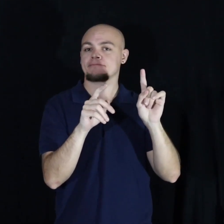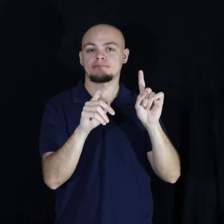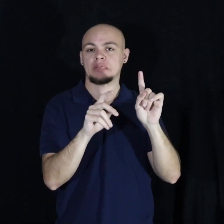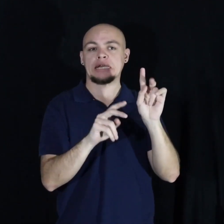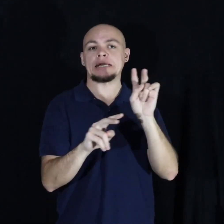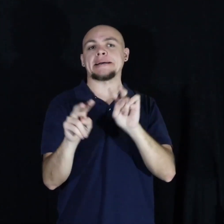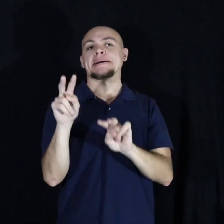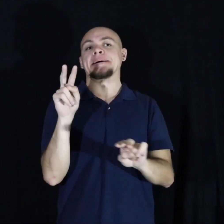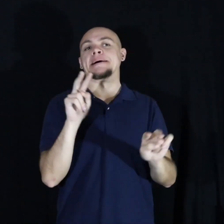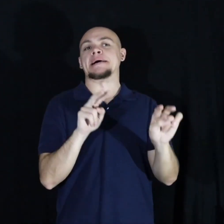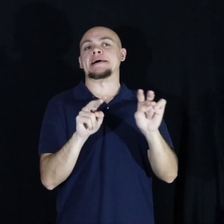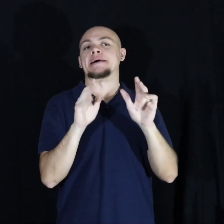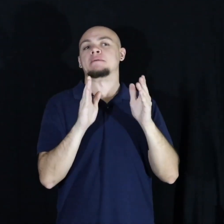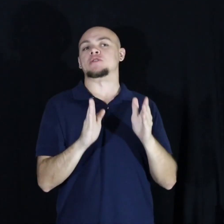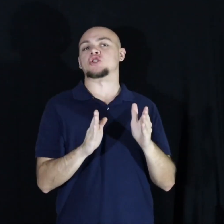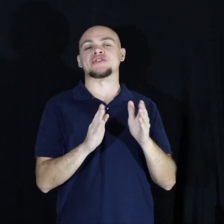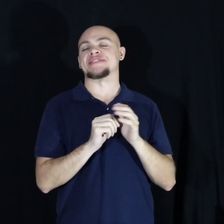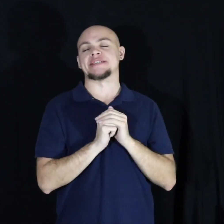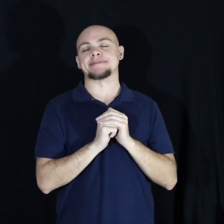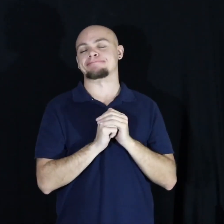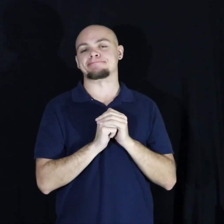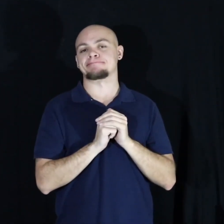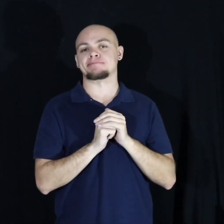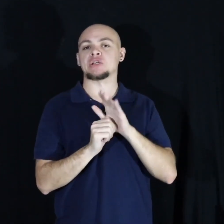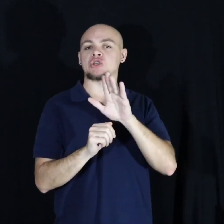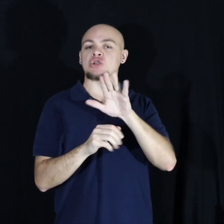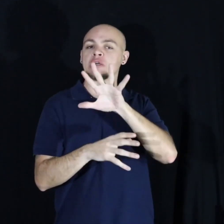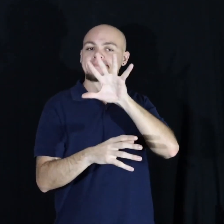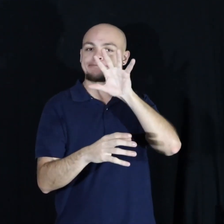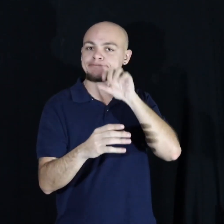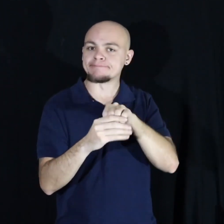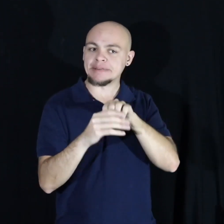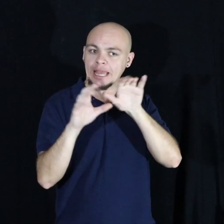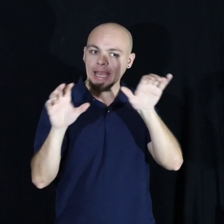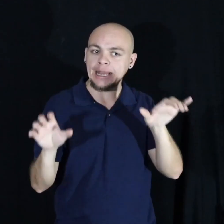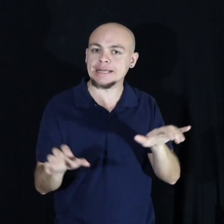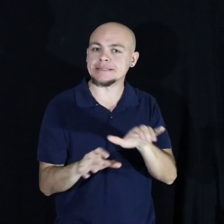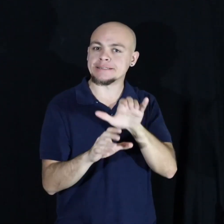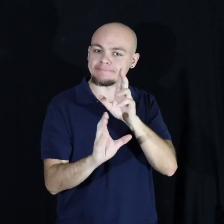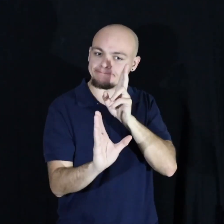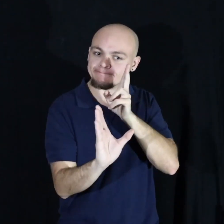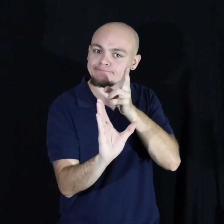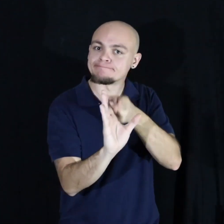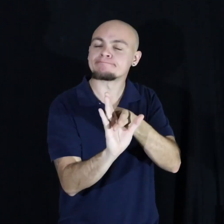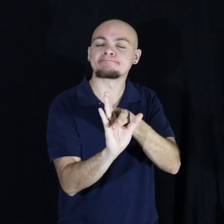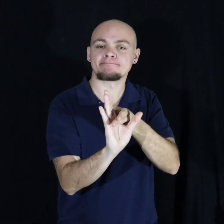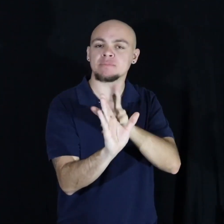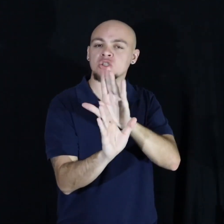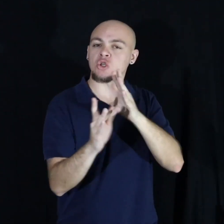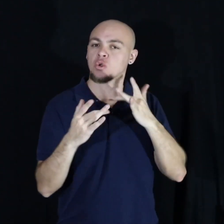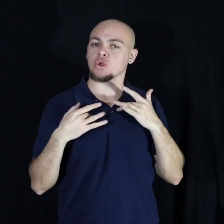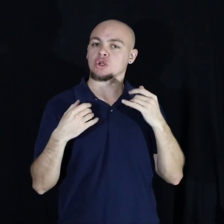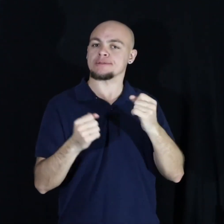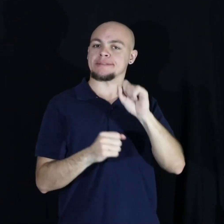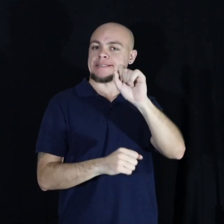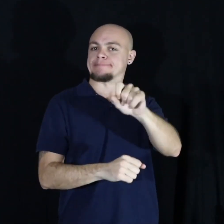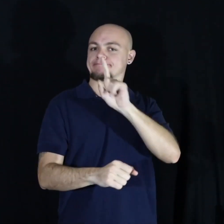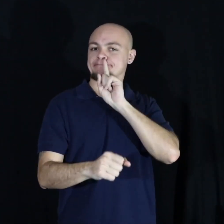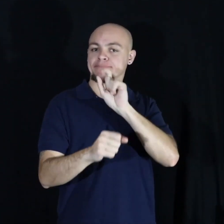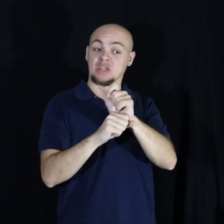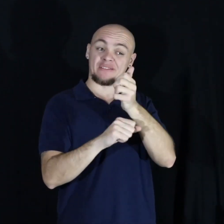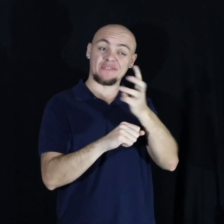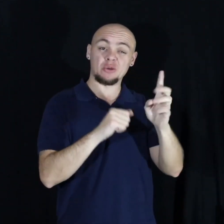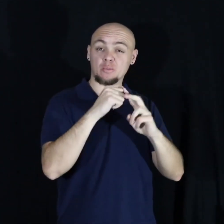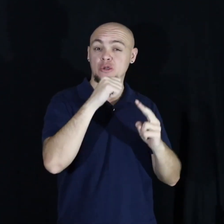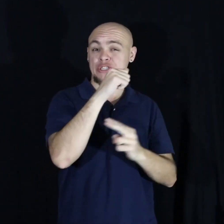sport. It requires your proactive participation, your courage, and yes, burning a few